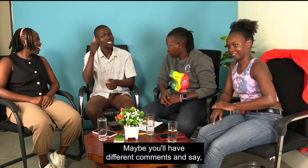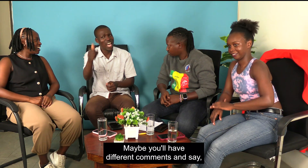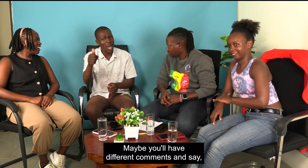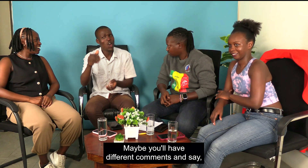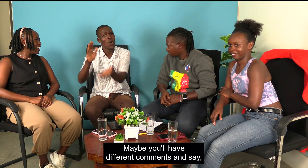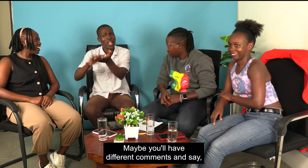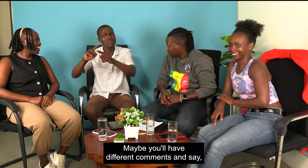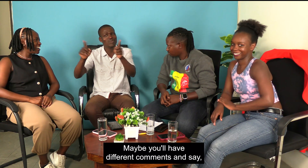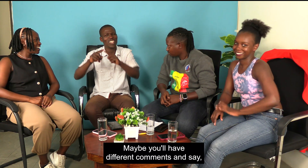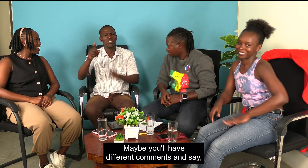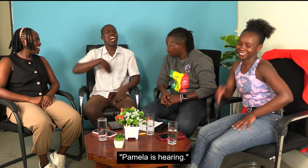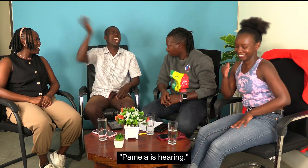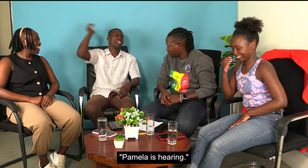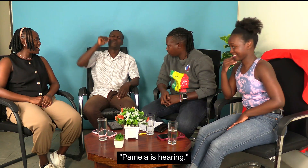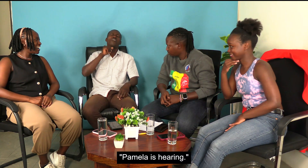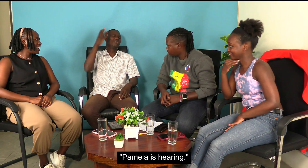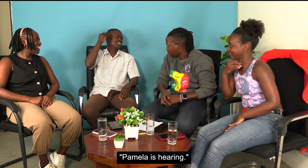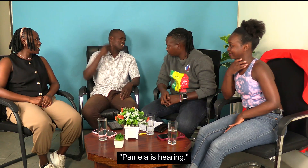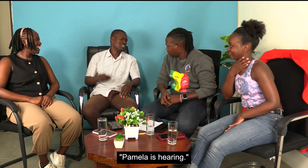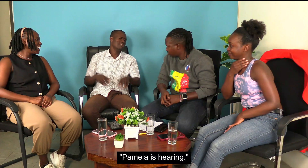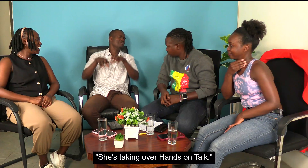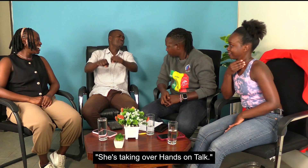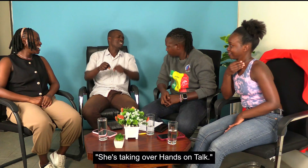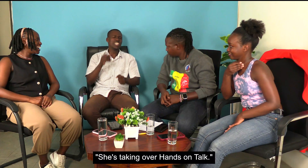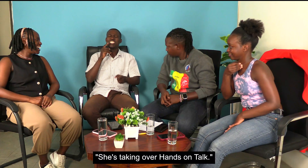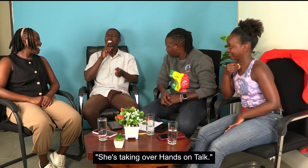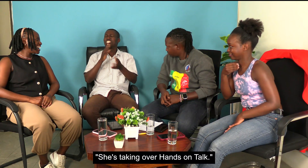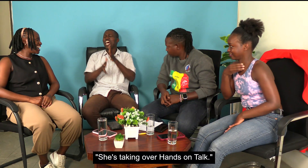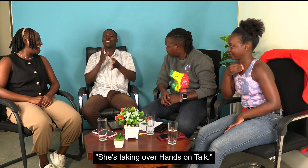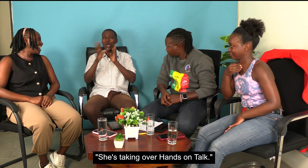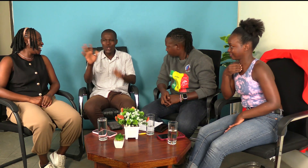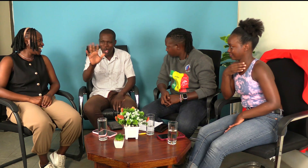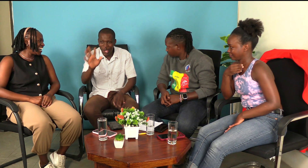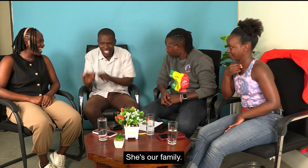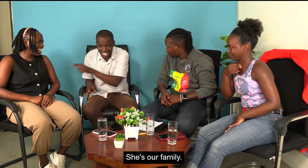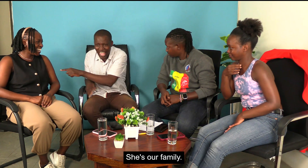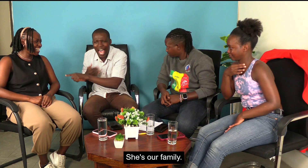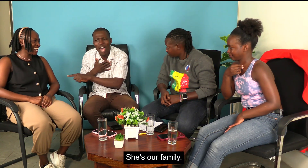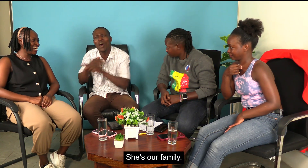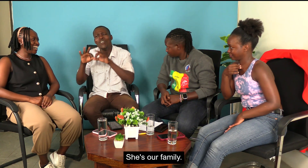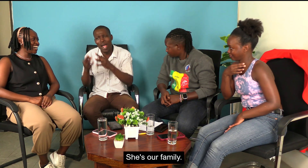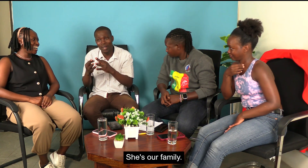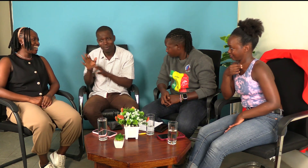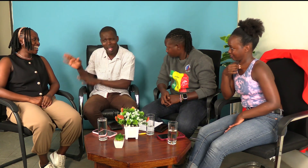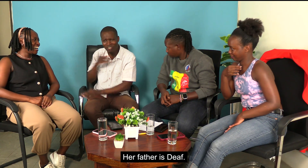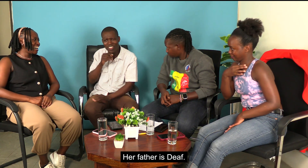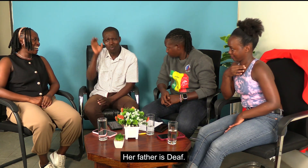signing, and that is a problem. It's okay. For your comment, don't say Pam is hearing. He has taken up sign on talk for the deaf